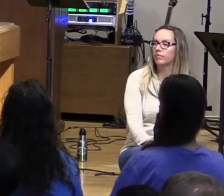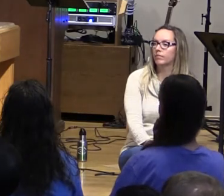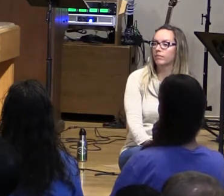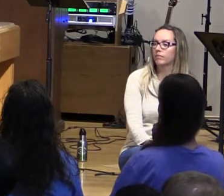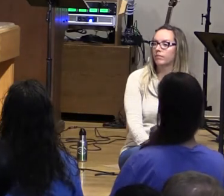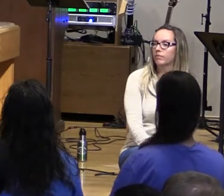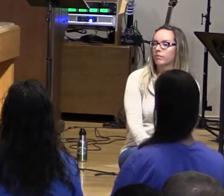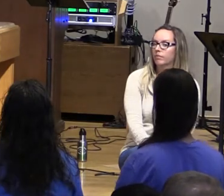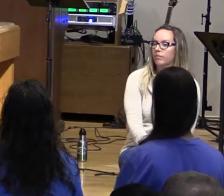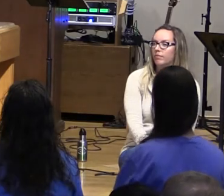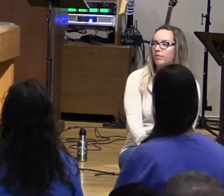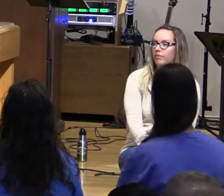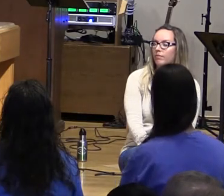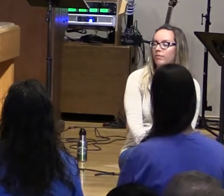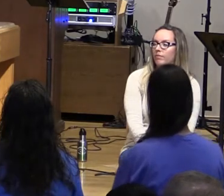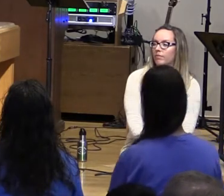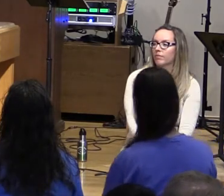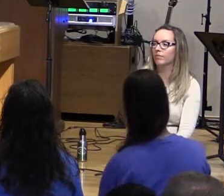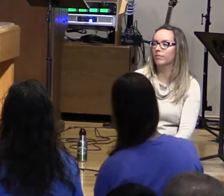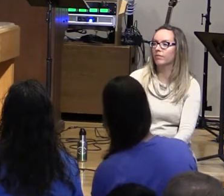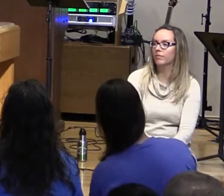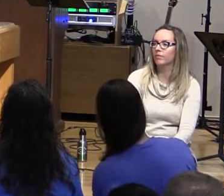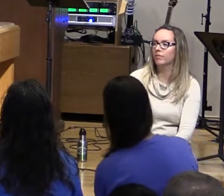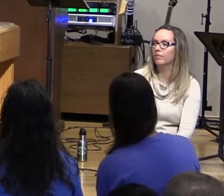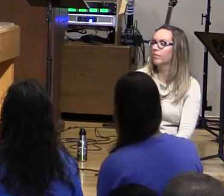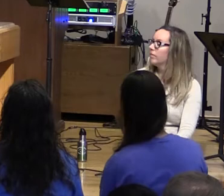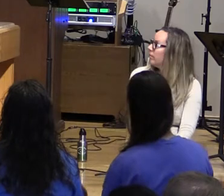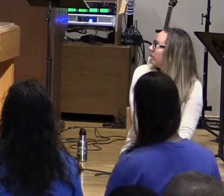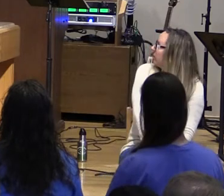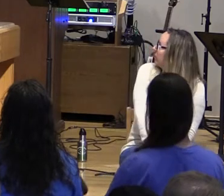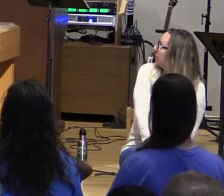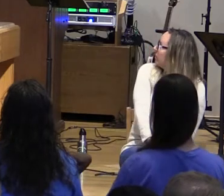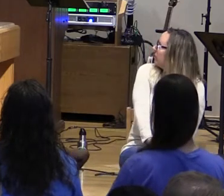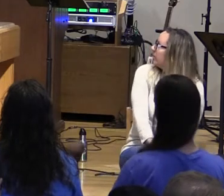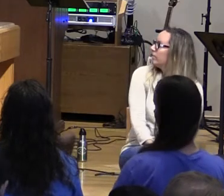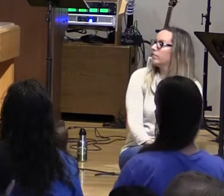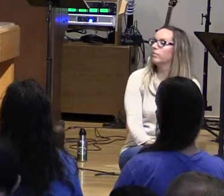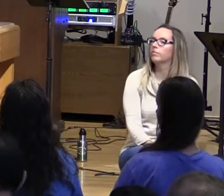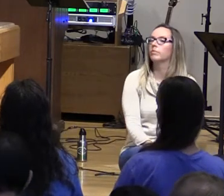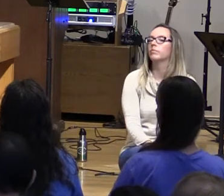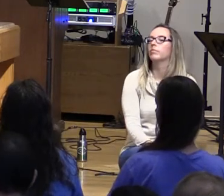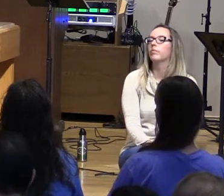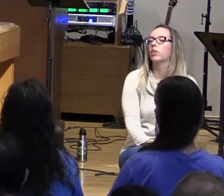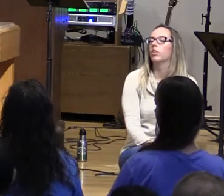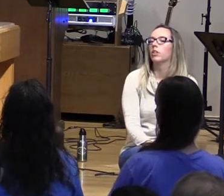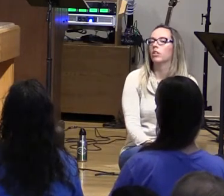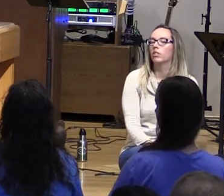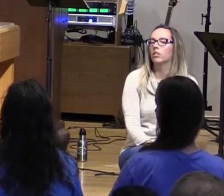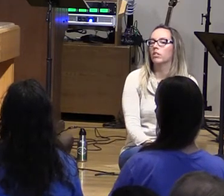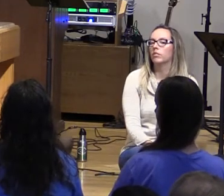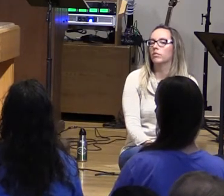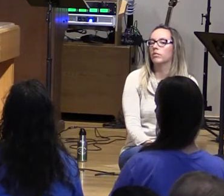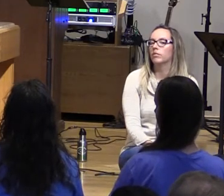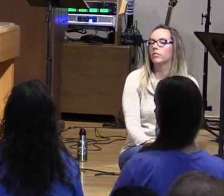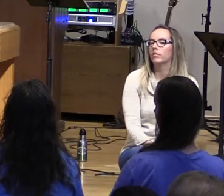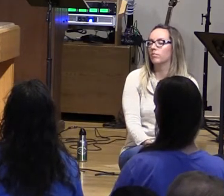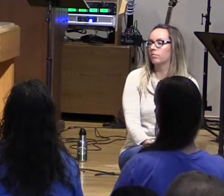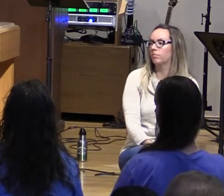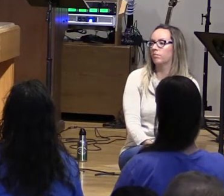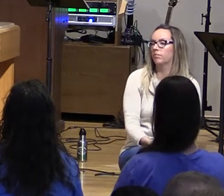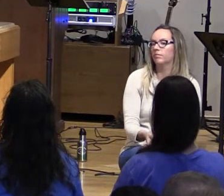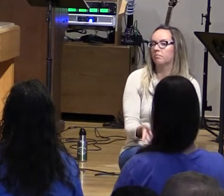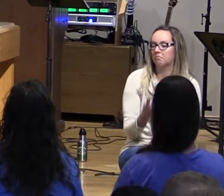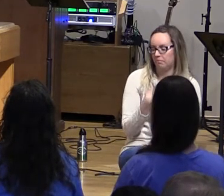Excellent. As a member of St. John, will you faithfully participate in the ministries of this congregation with your prayers, presence, gifts, service,